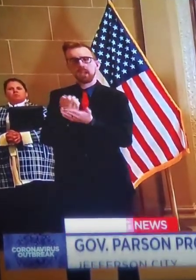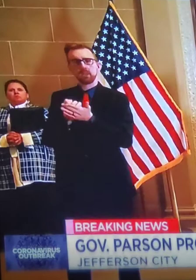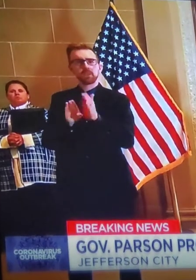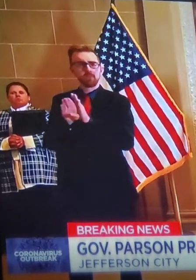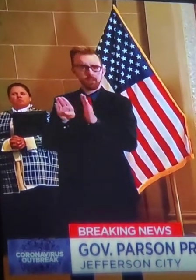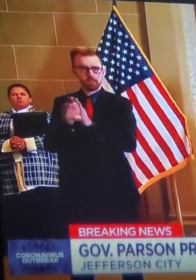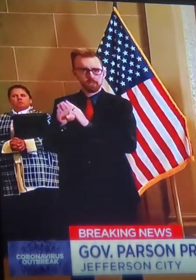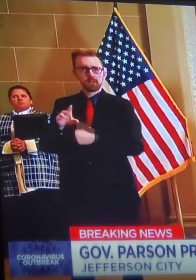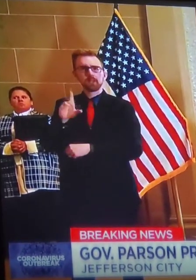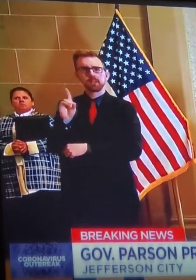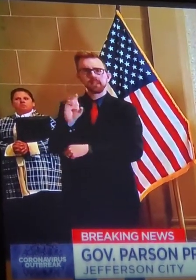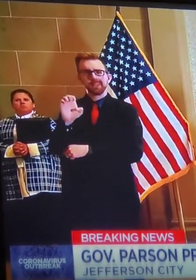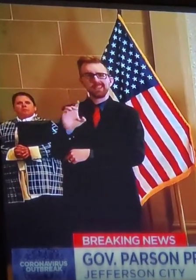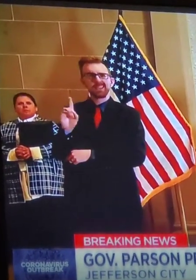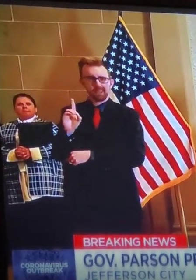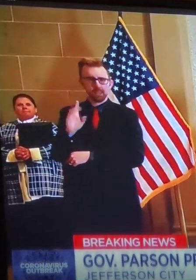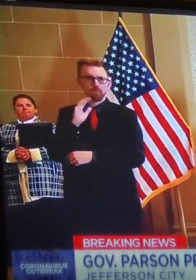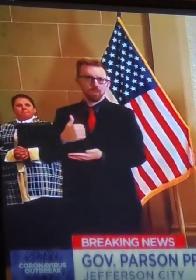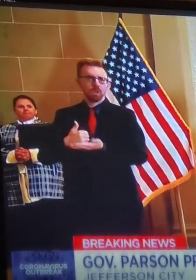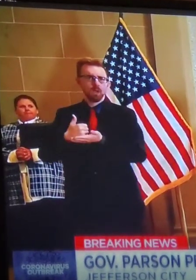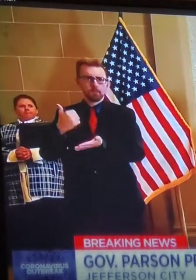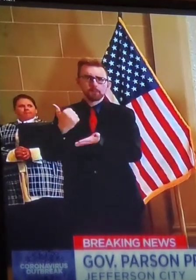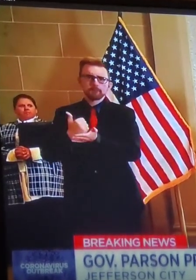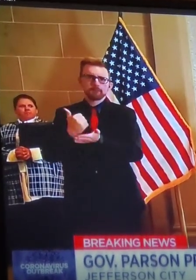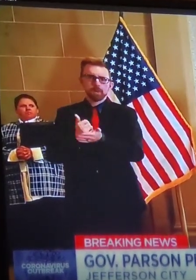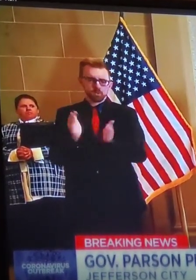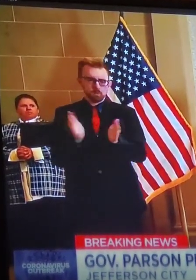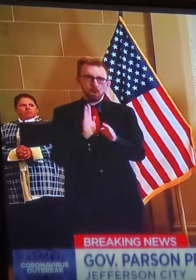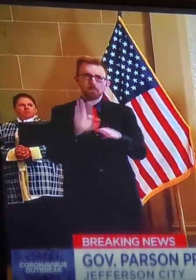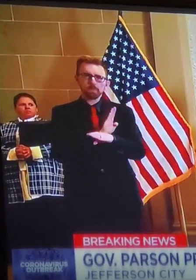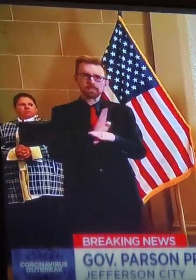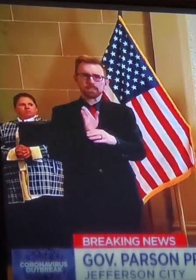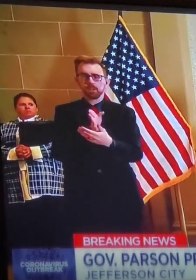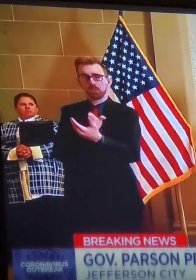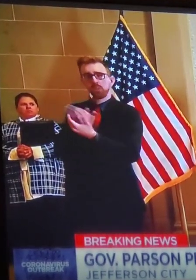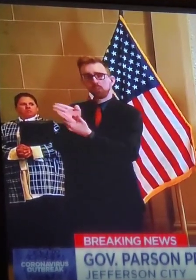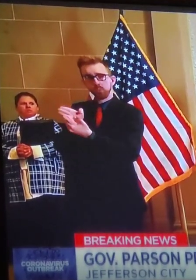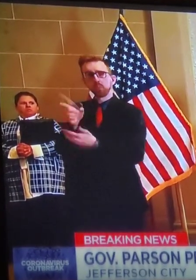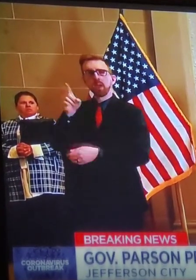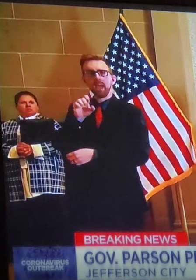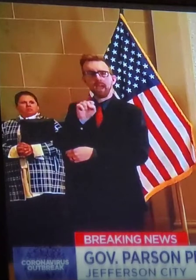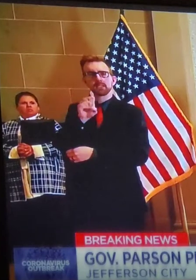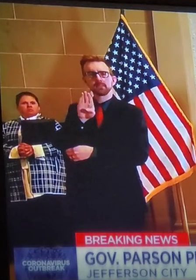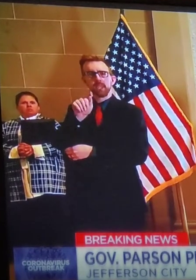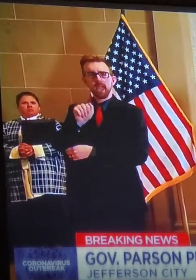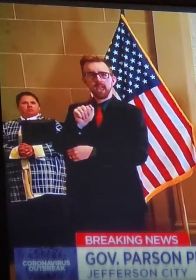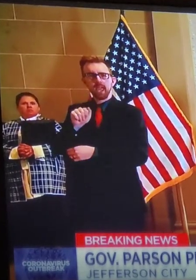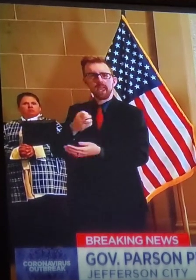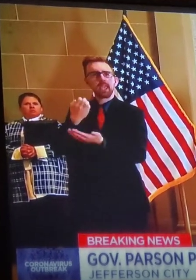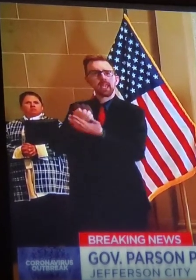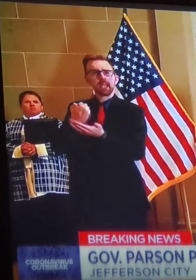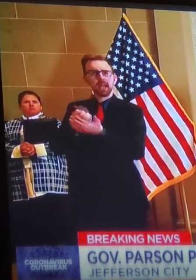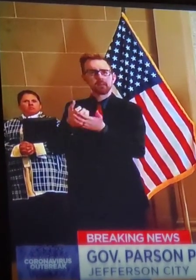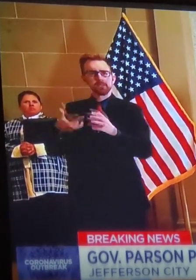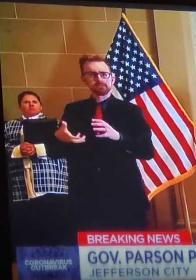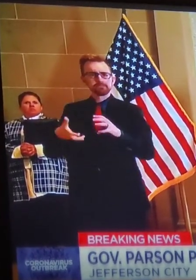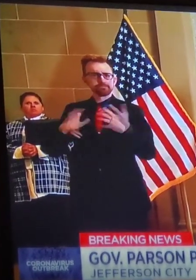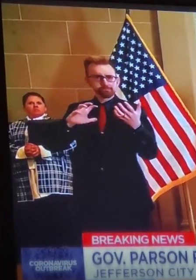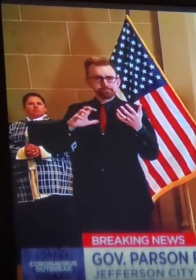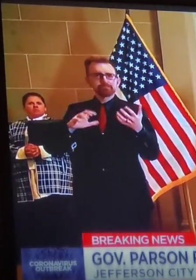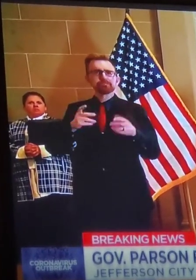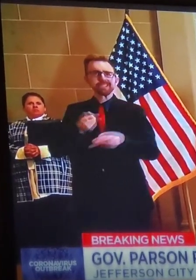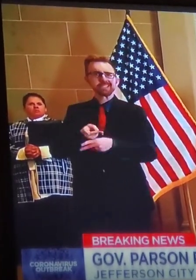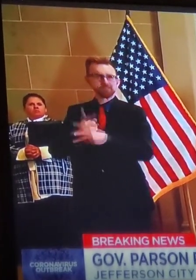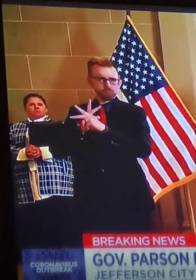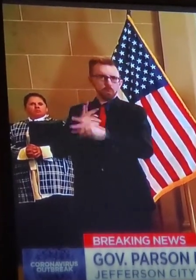seek assistance for small businesses throughout the SBA's Economic Injury Disaster Loan